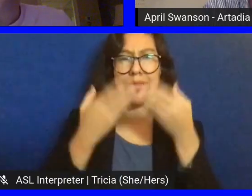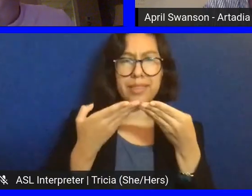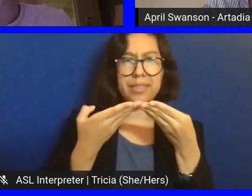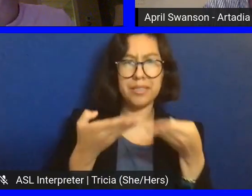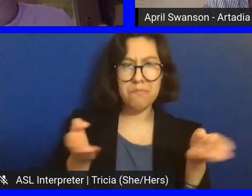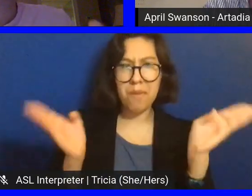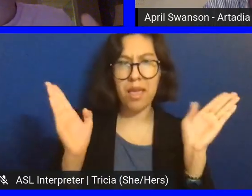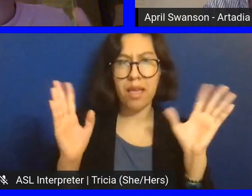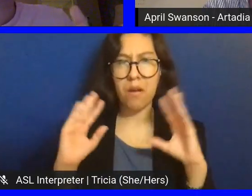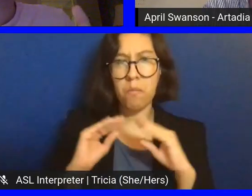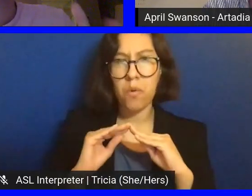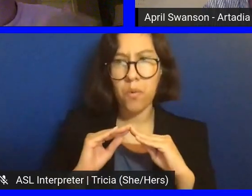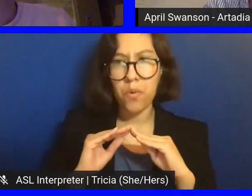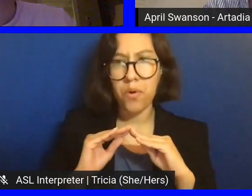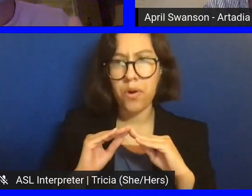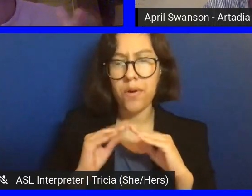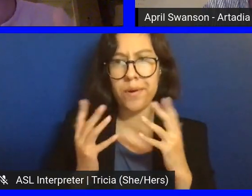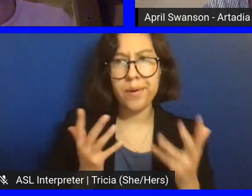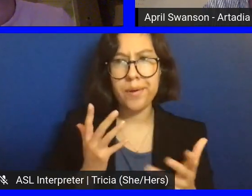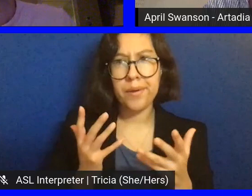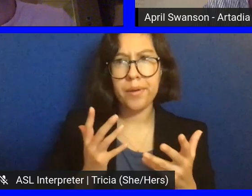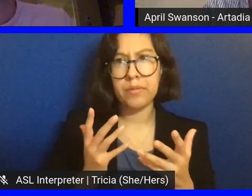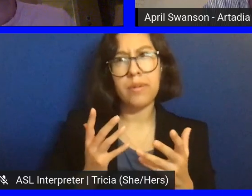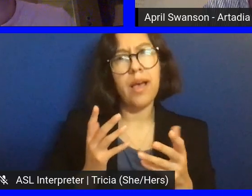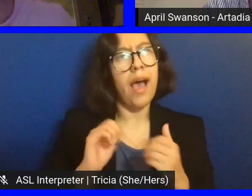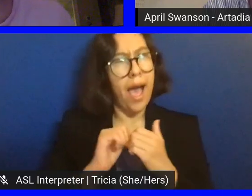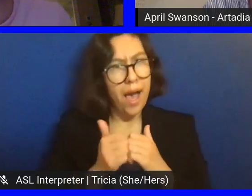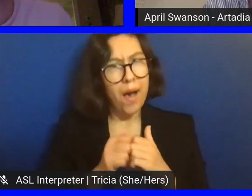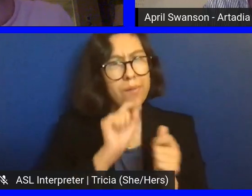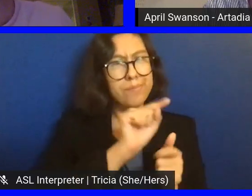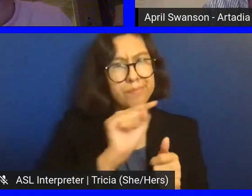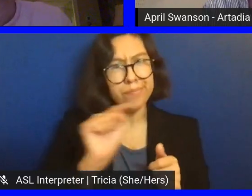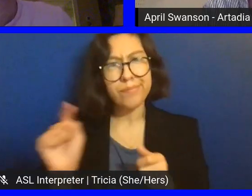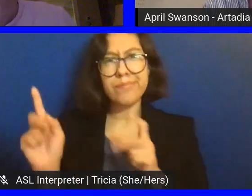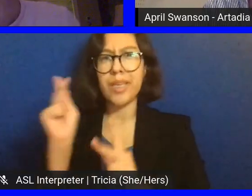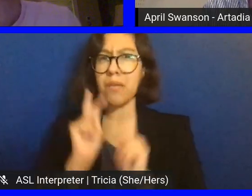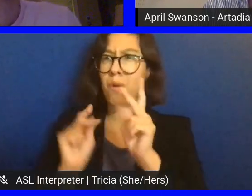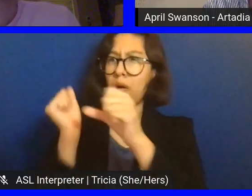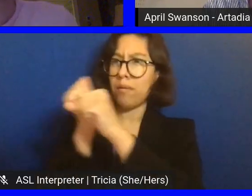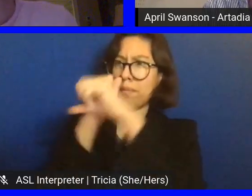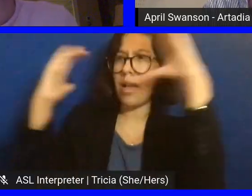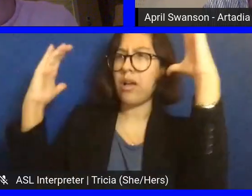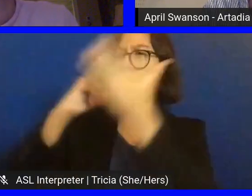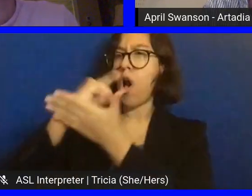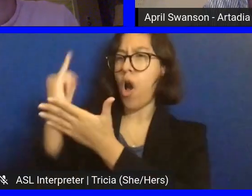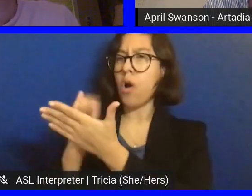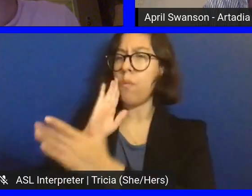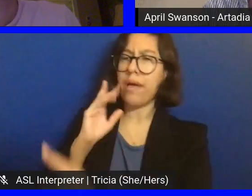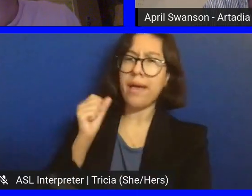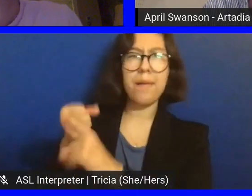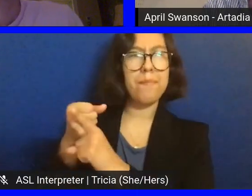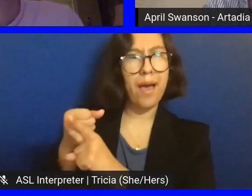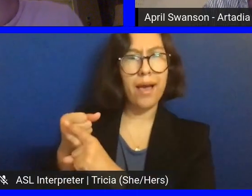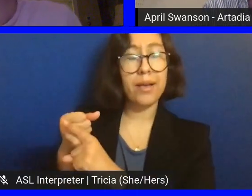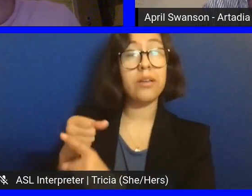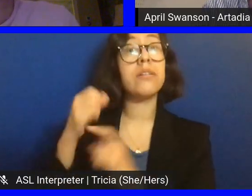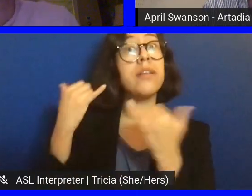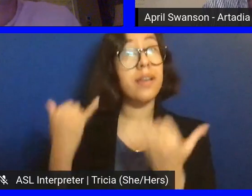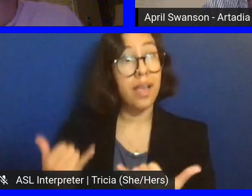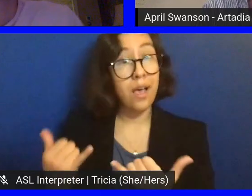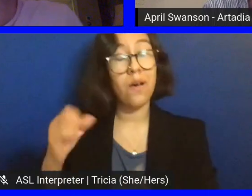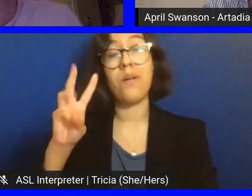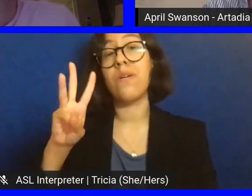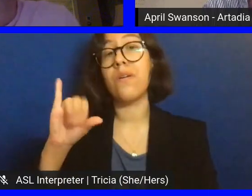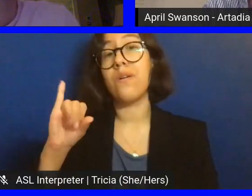the ways people could imagine art having impact. And so the Wide Awakes, which